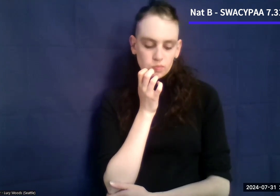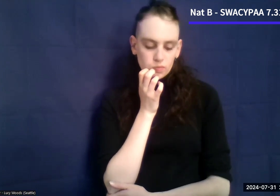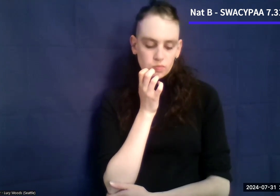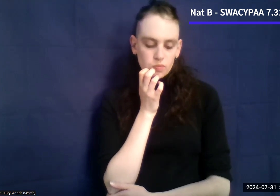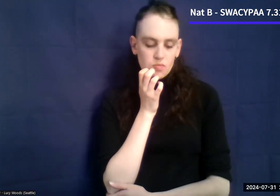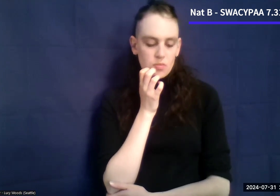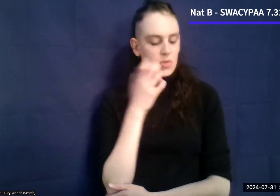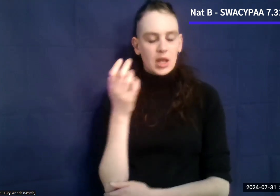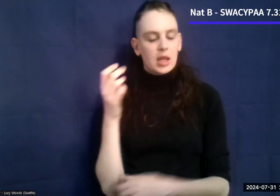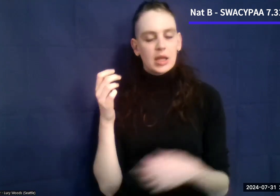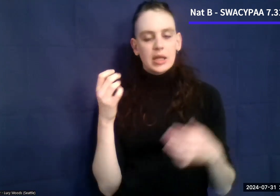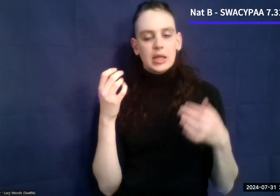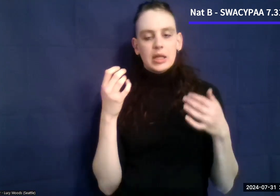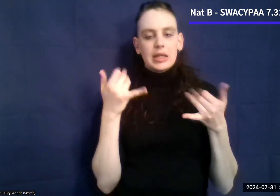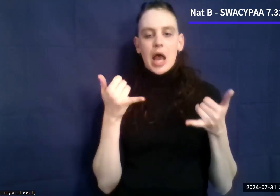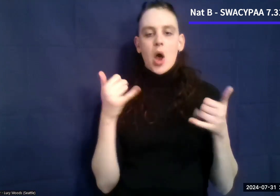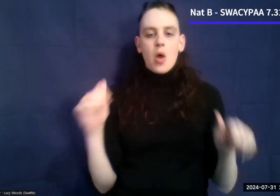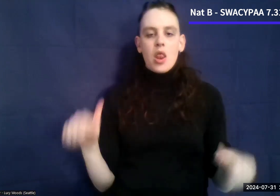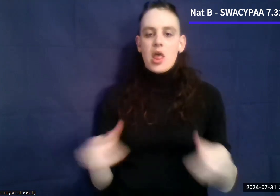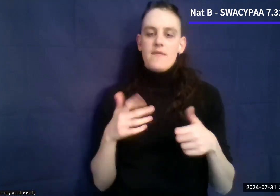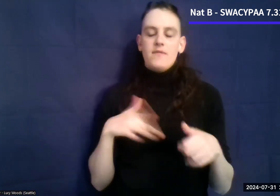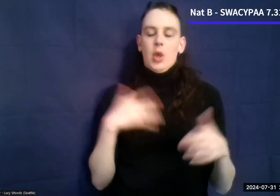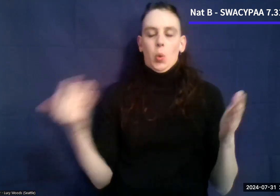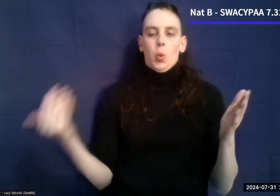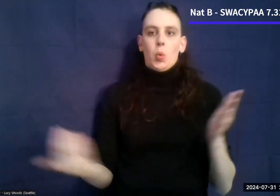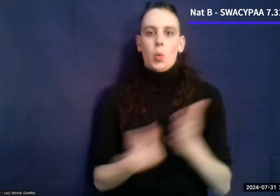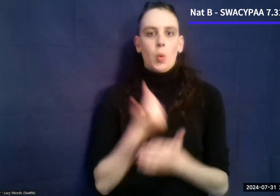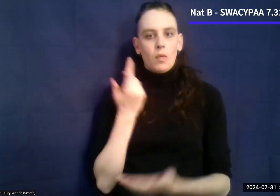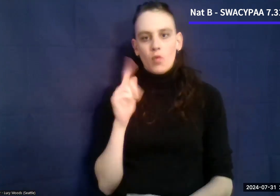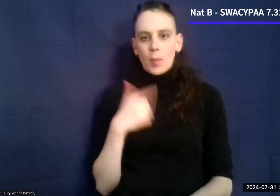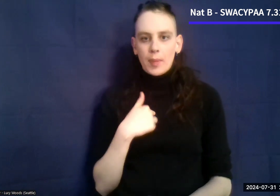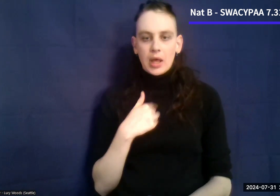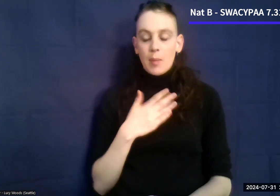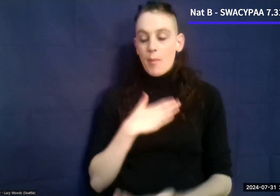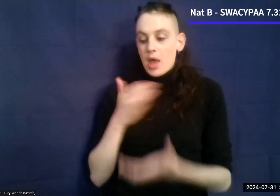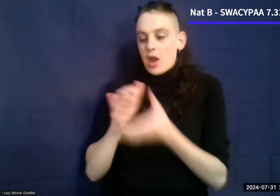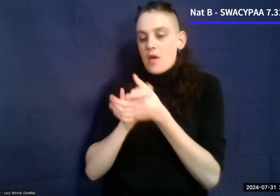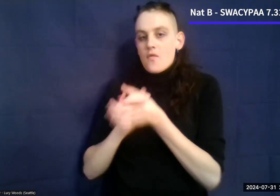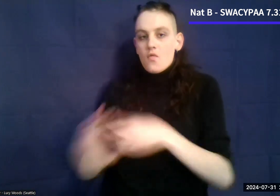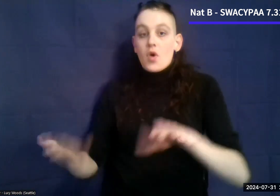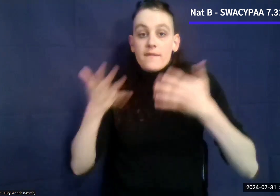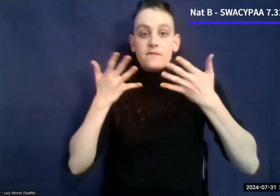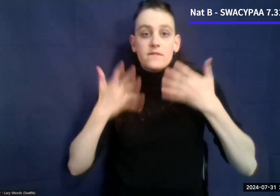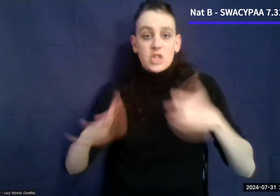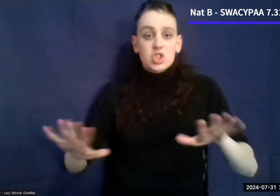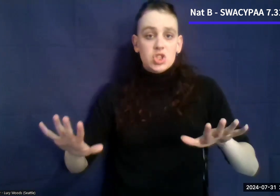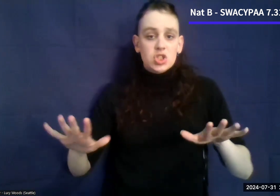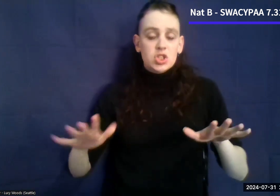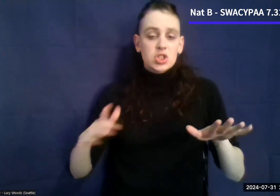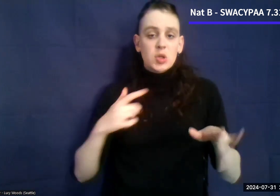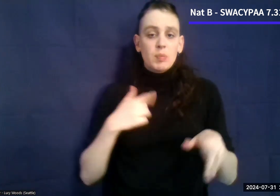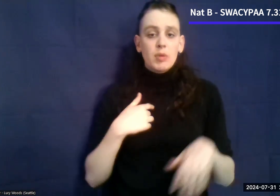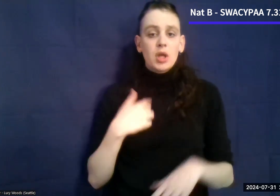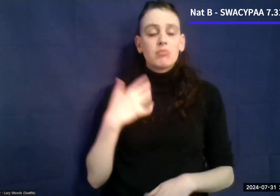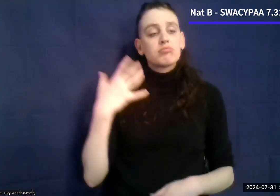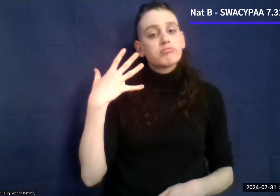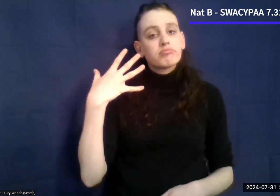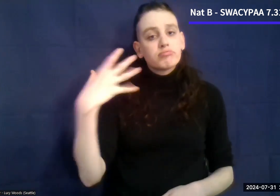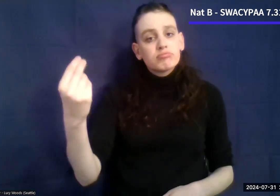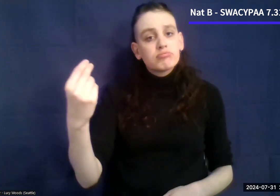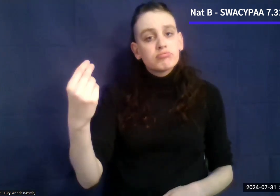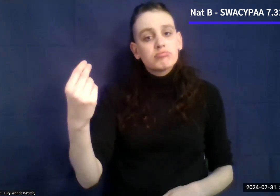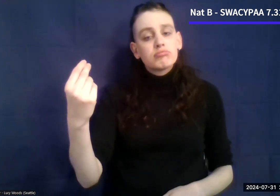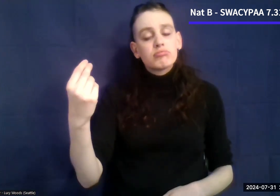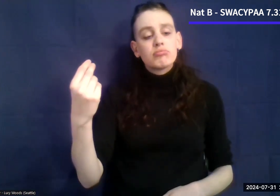this last couple of years. After my divorce, I've been able to like explore and like, make